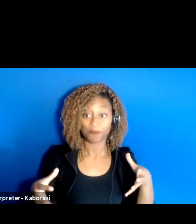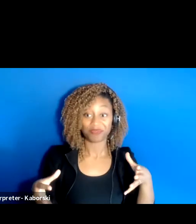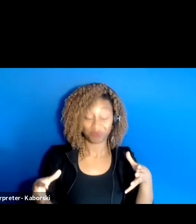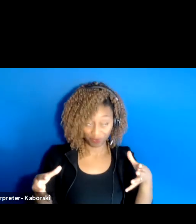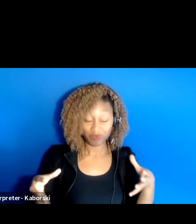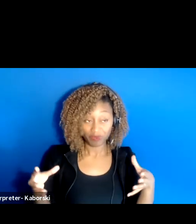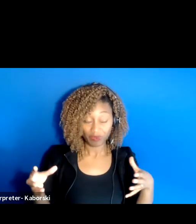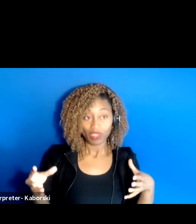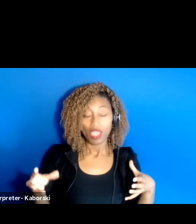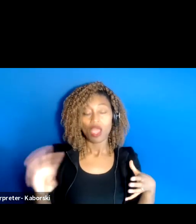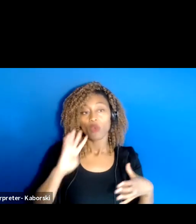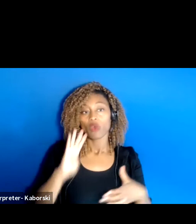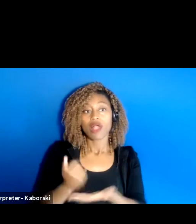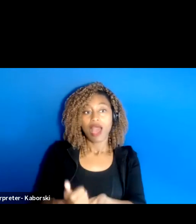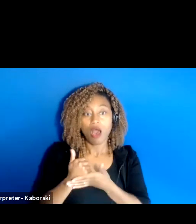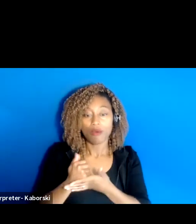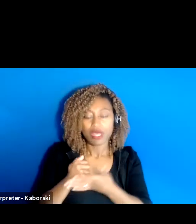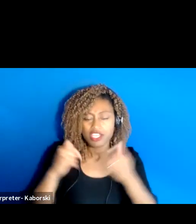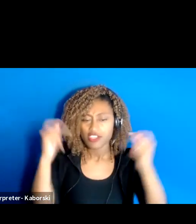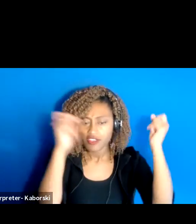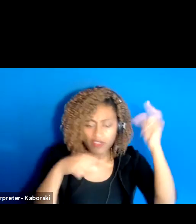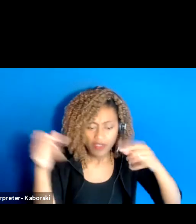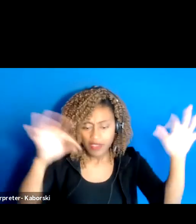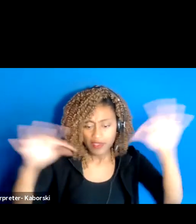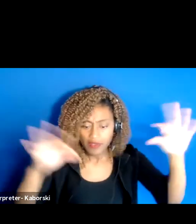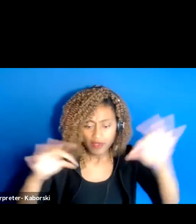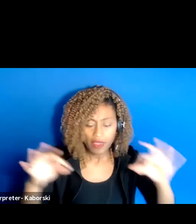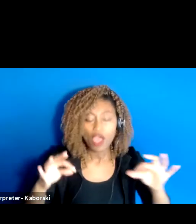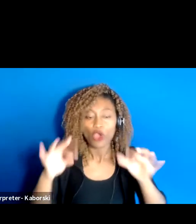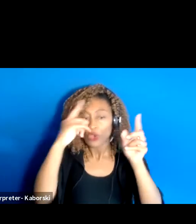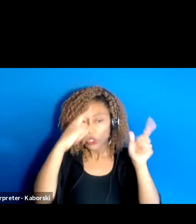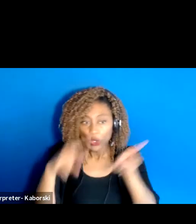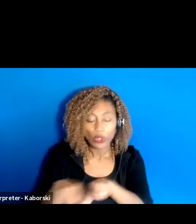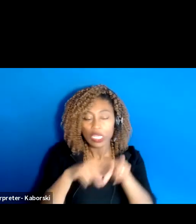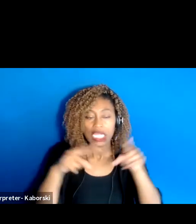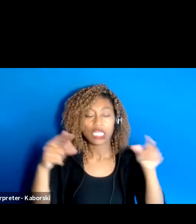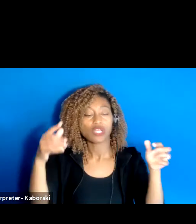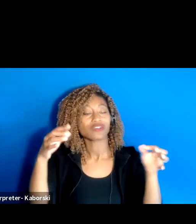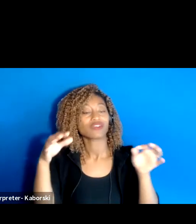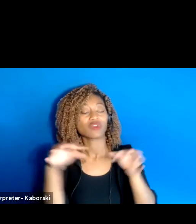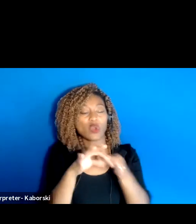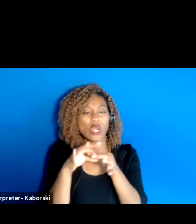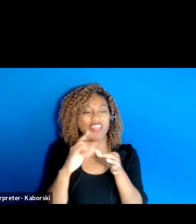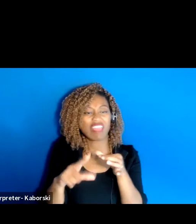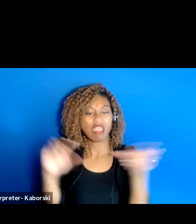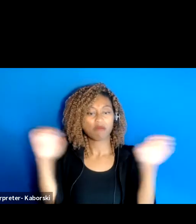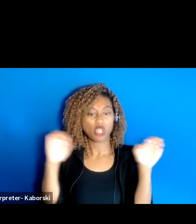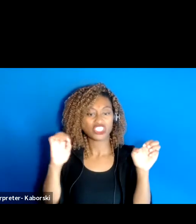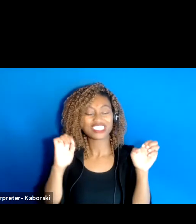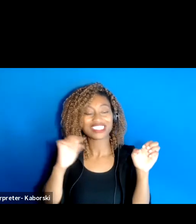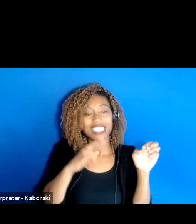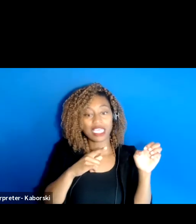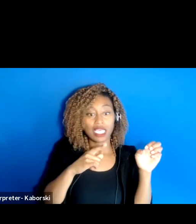again, help coordinate on some of the emergency management priorities and advocacy issues